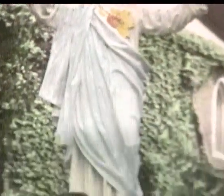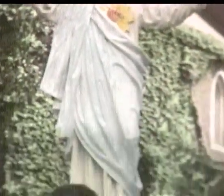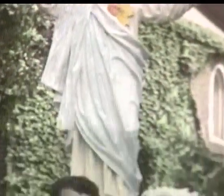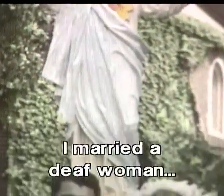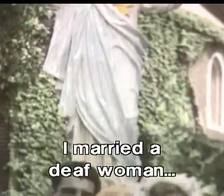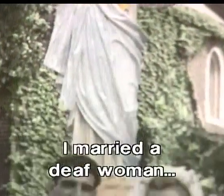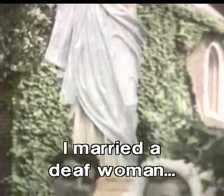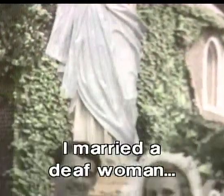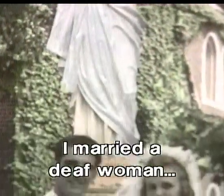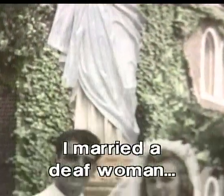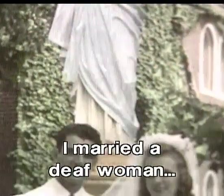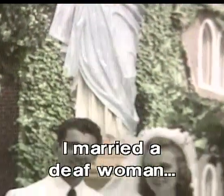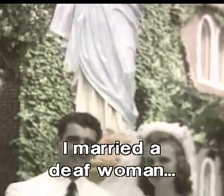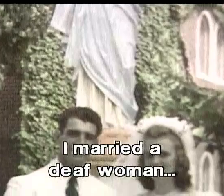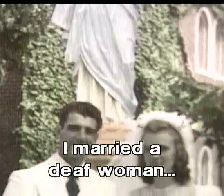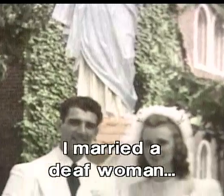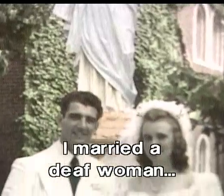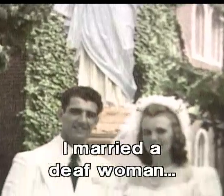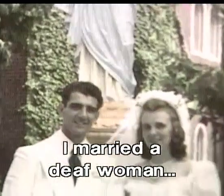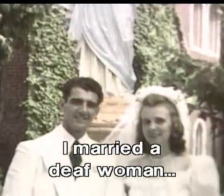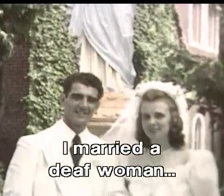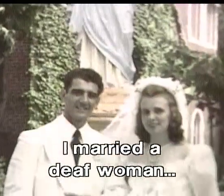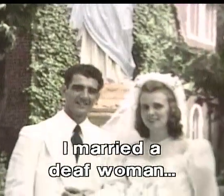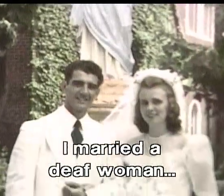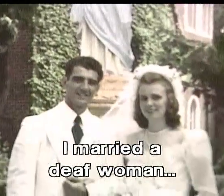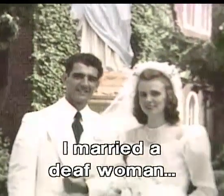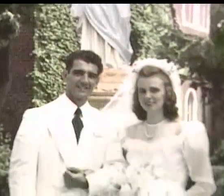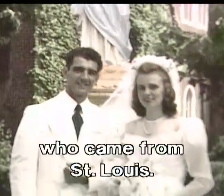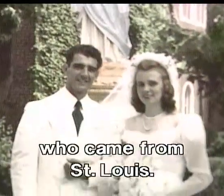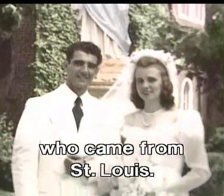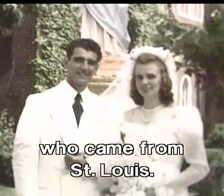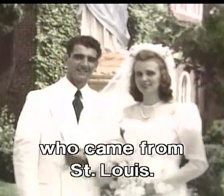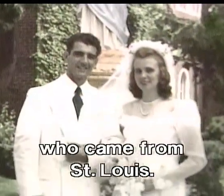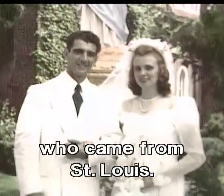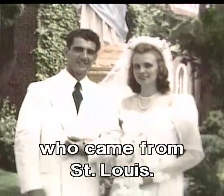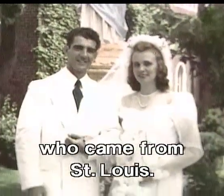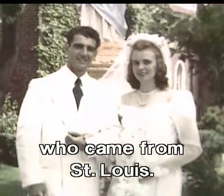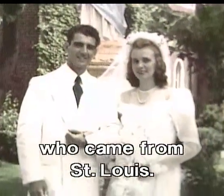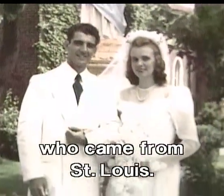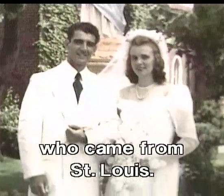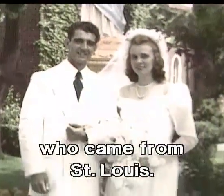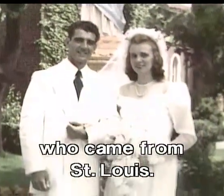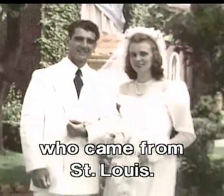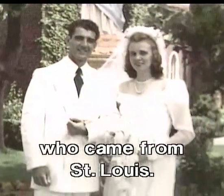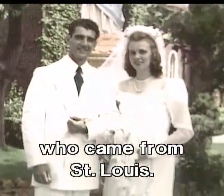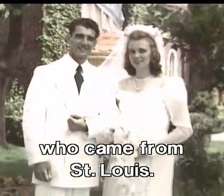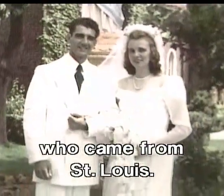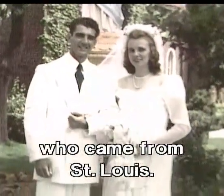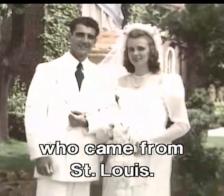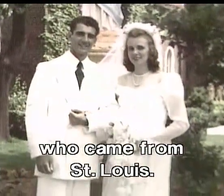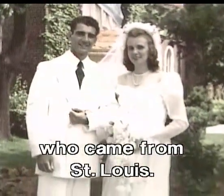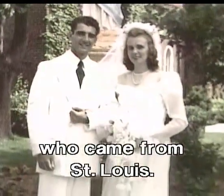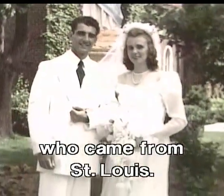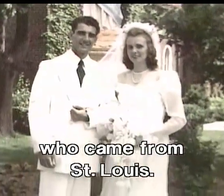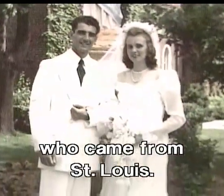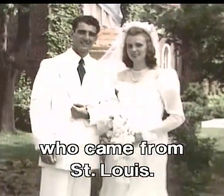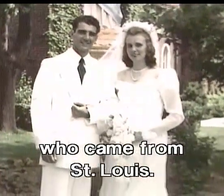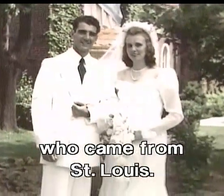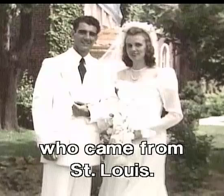Well, I married a deaf woman who came from St.